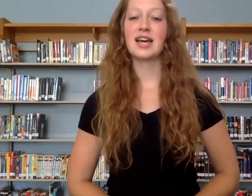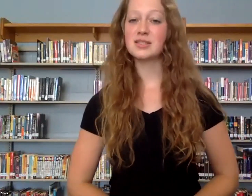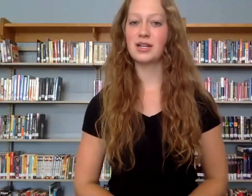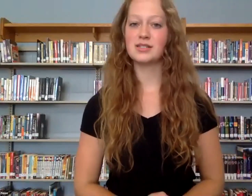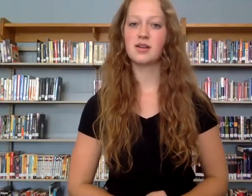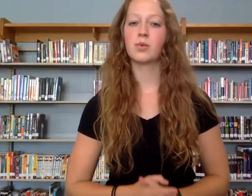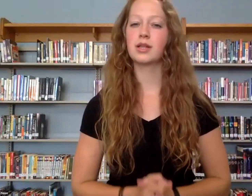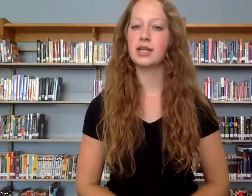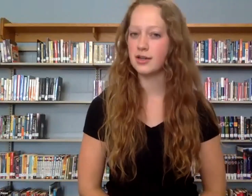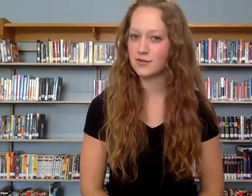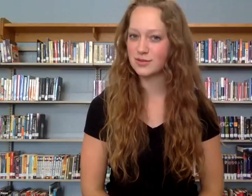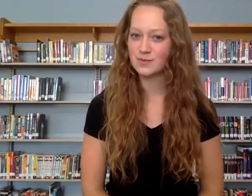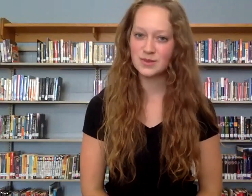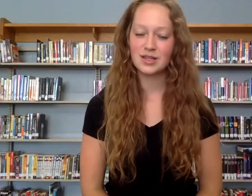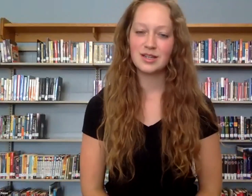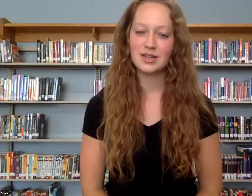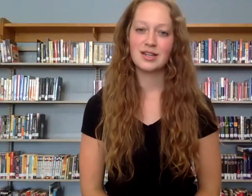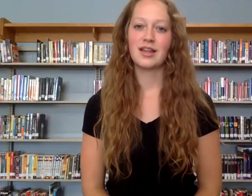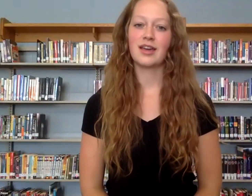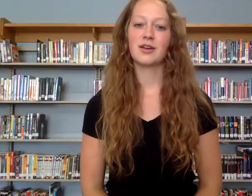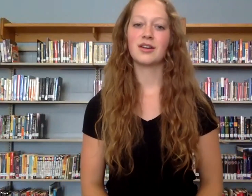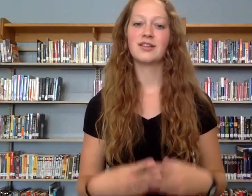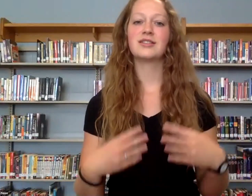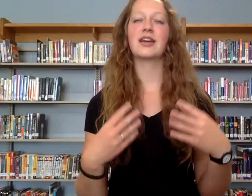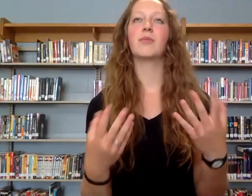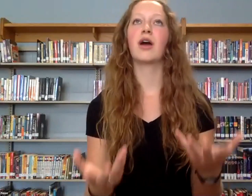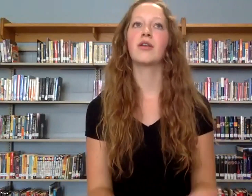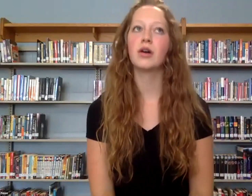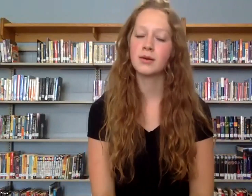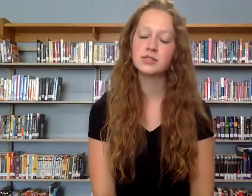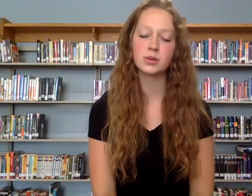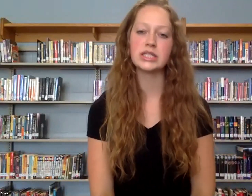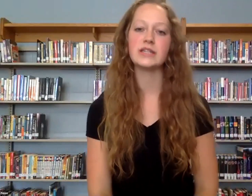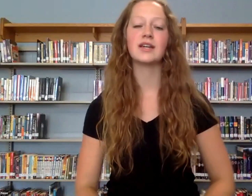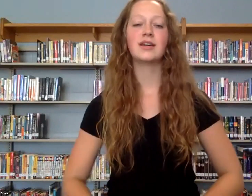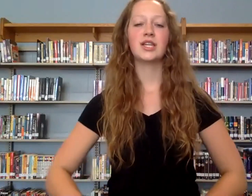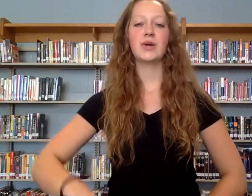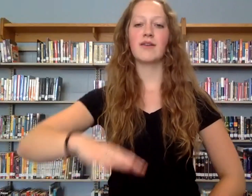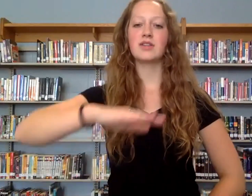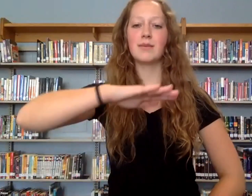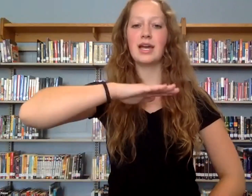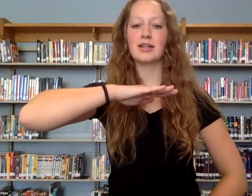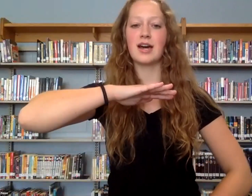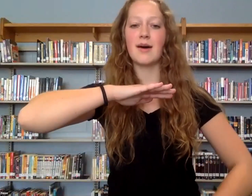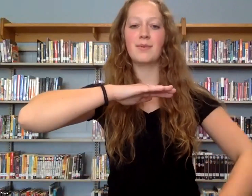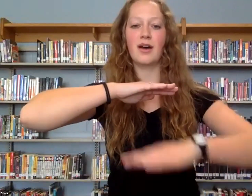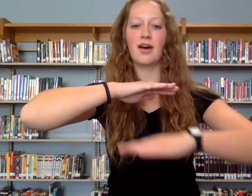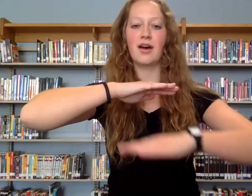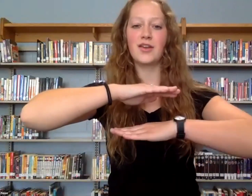one is relieved. Like you're taking a breath. Oh, so relieved. You have dominant hand on top, other hand